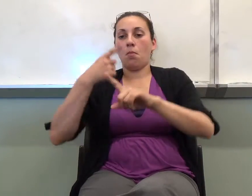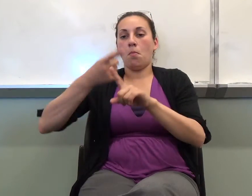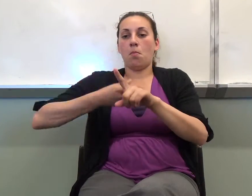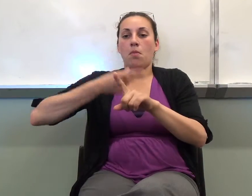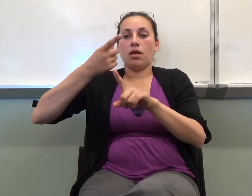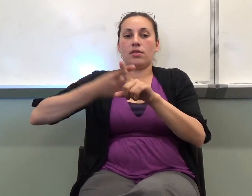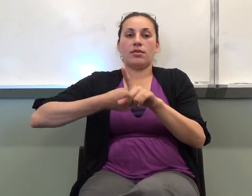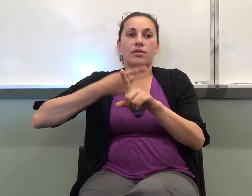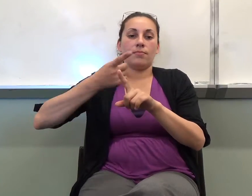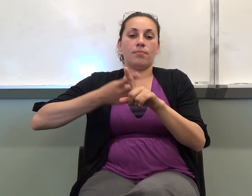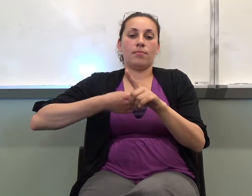cost.